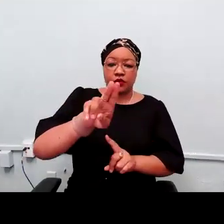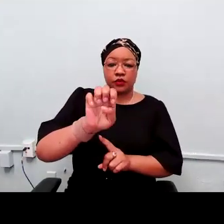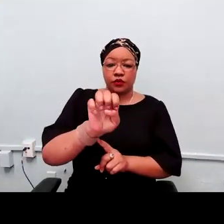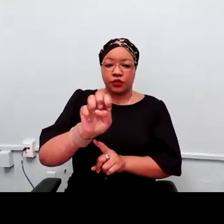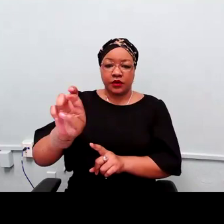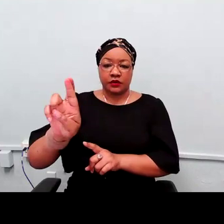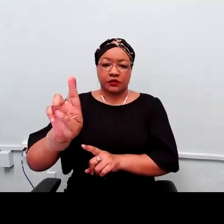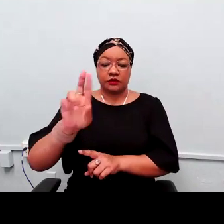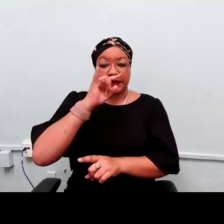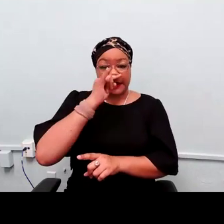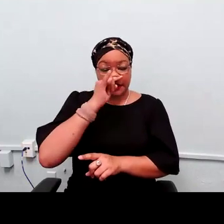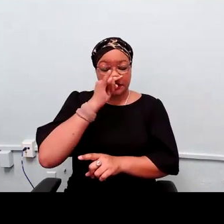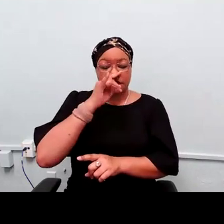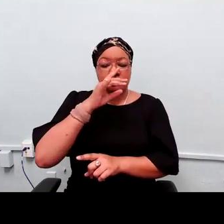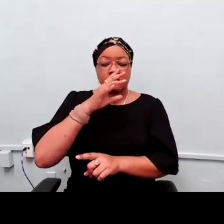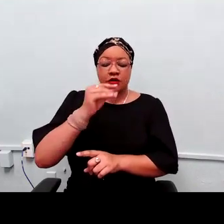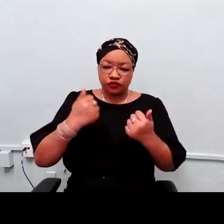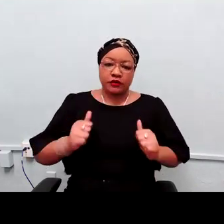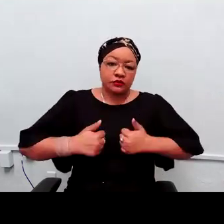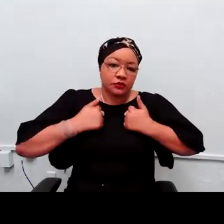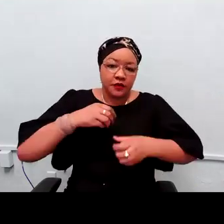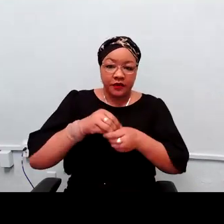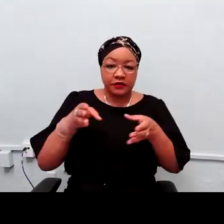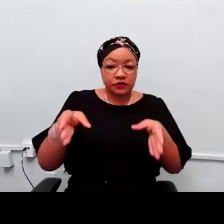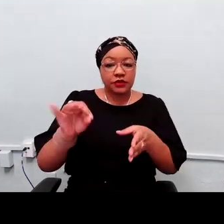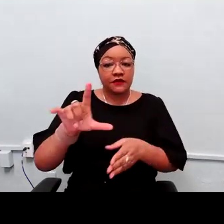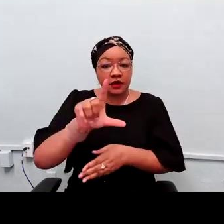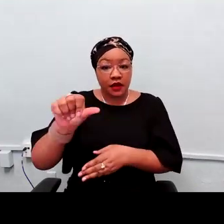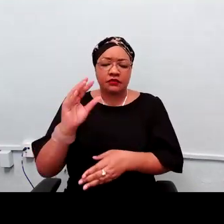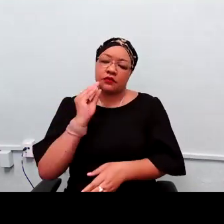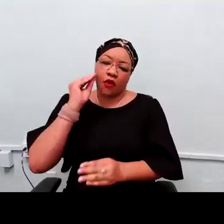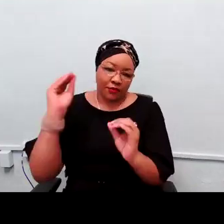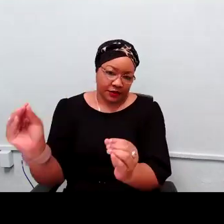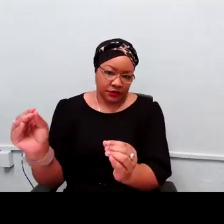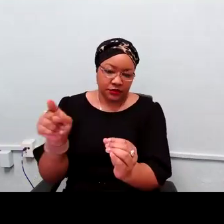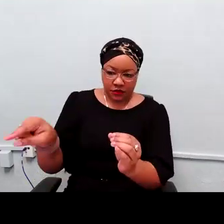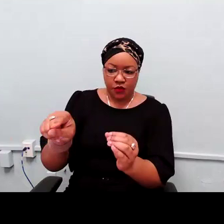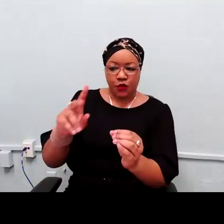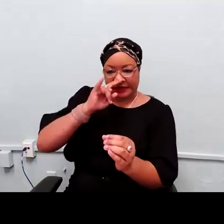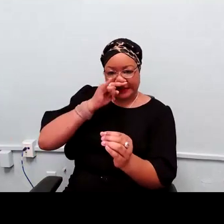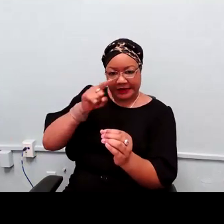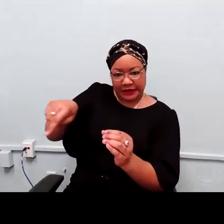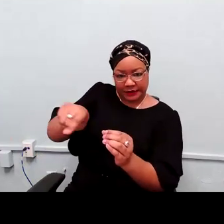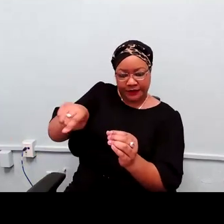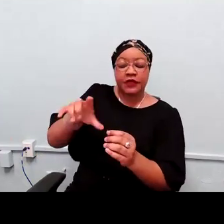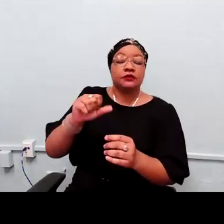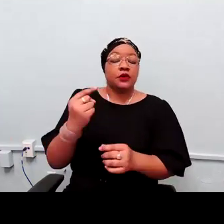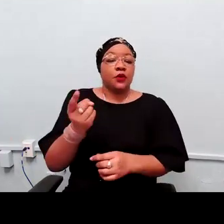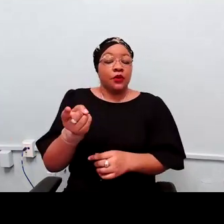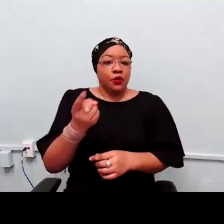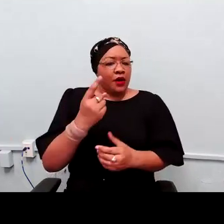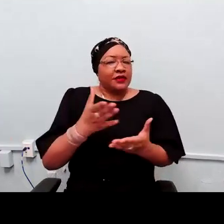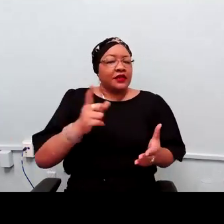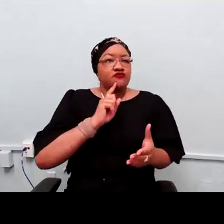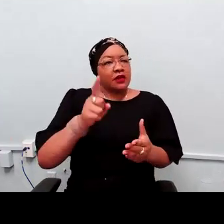forging resistance and survival on the streets of LA, homeless. So one of the things that I had to